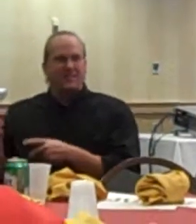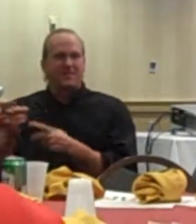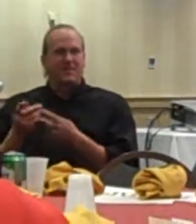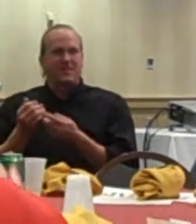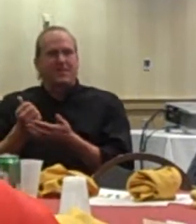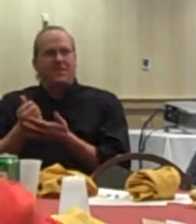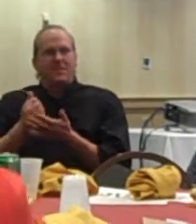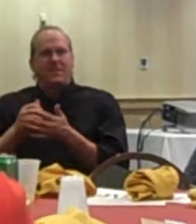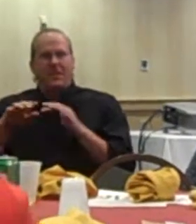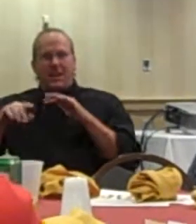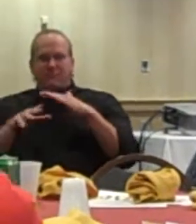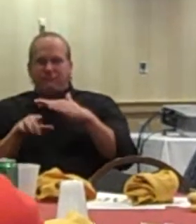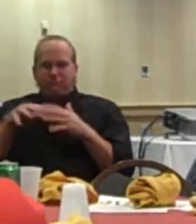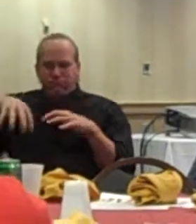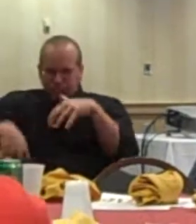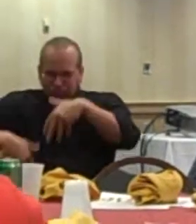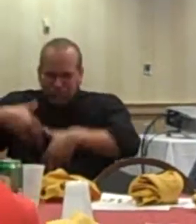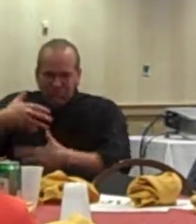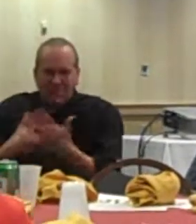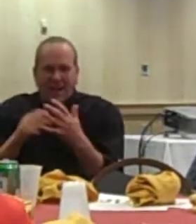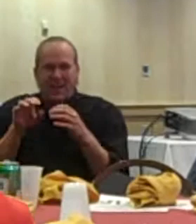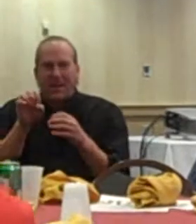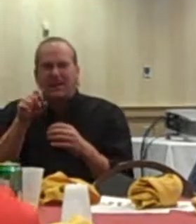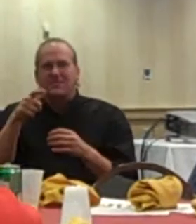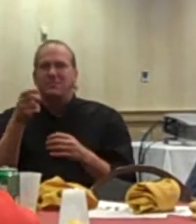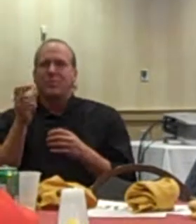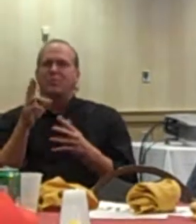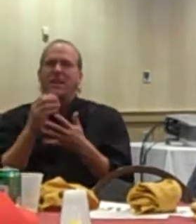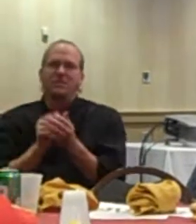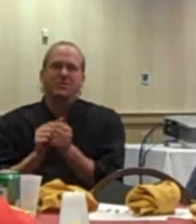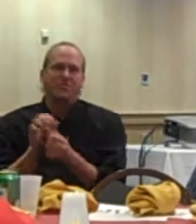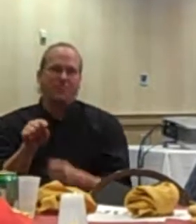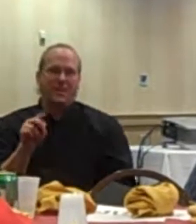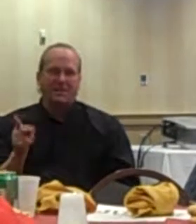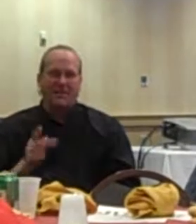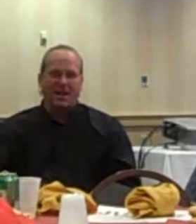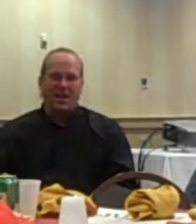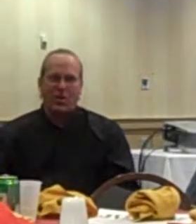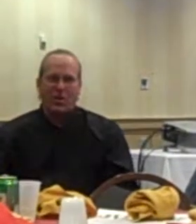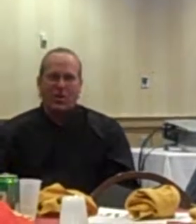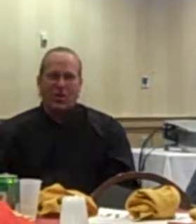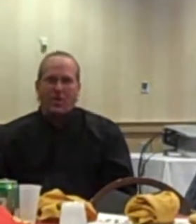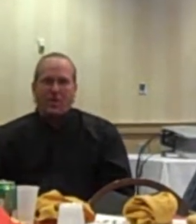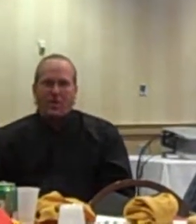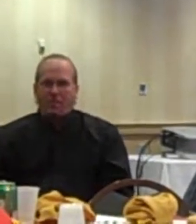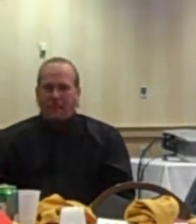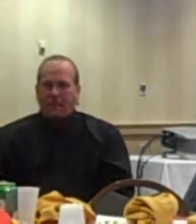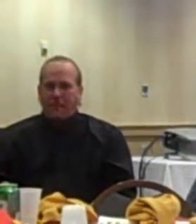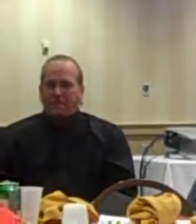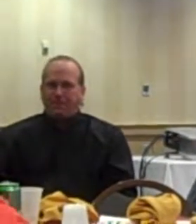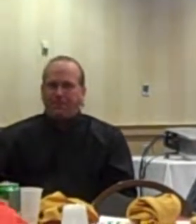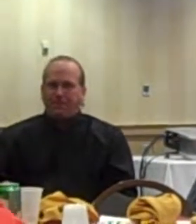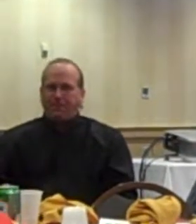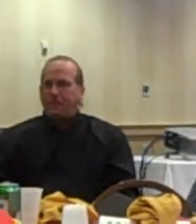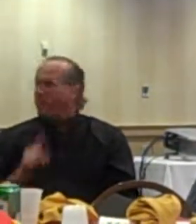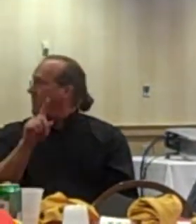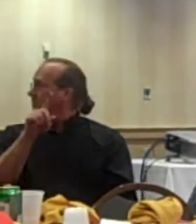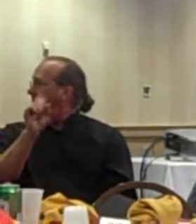of the conceptual. You know, here is a death march through hundreds, tens, and